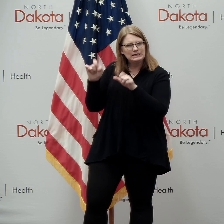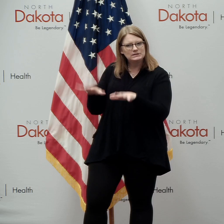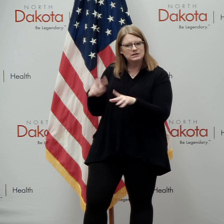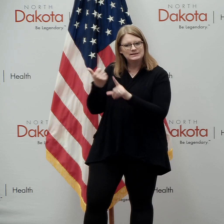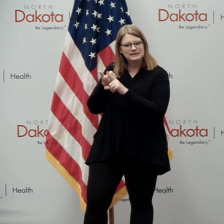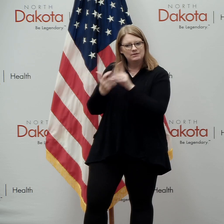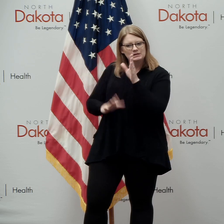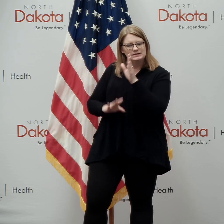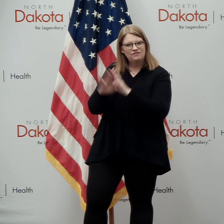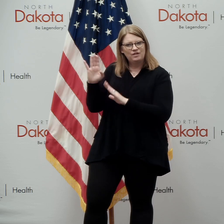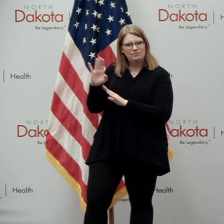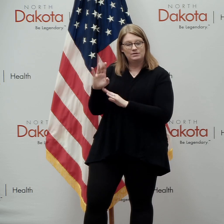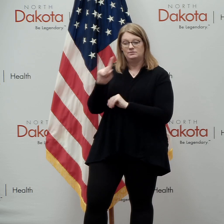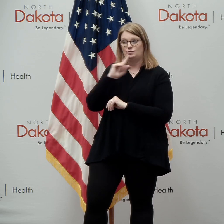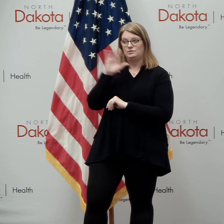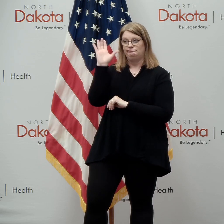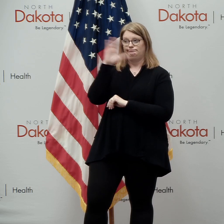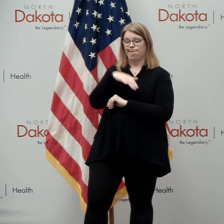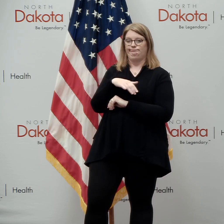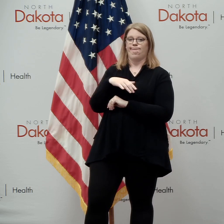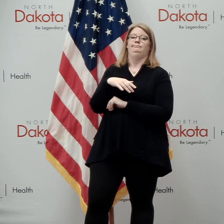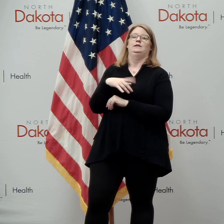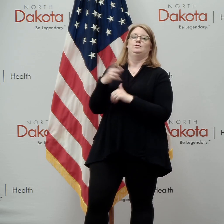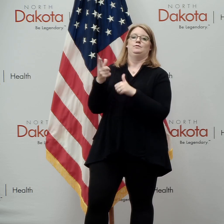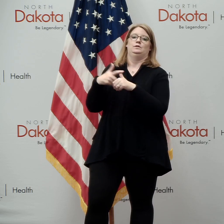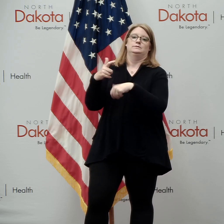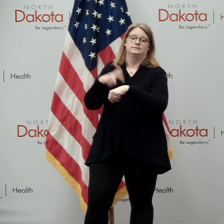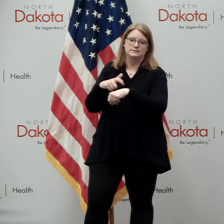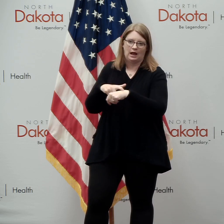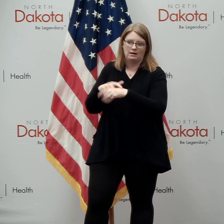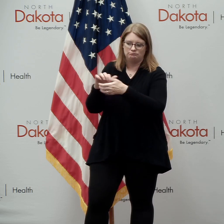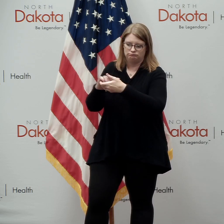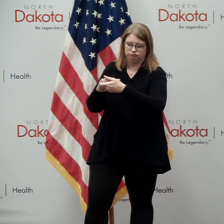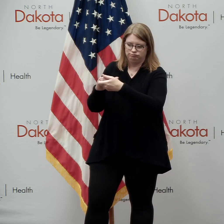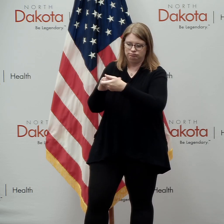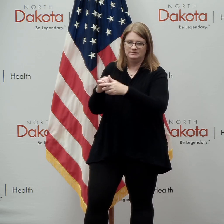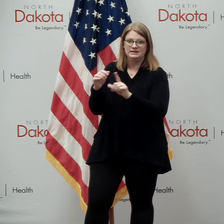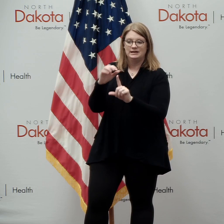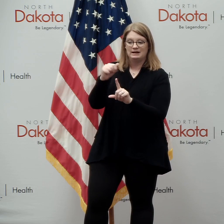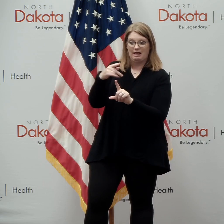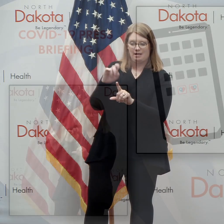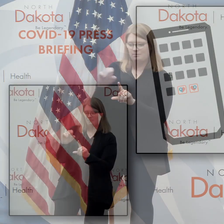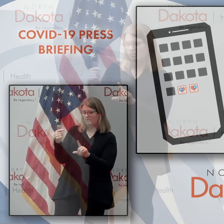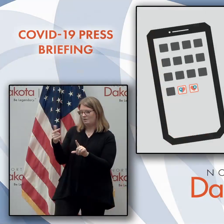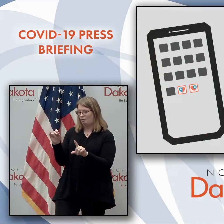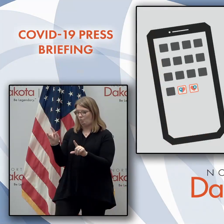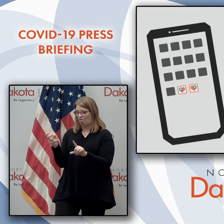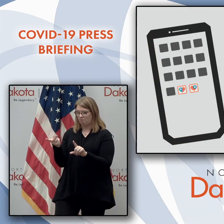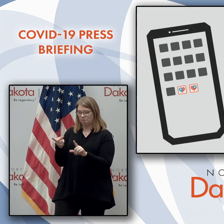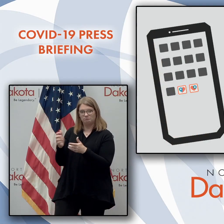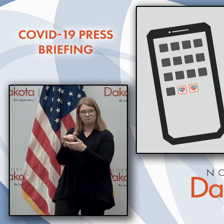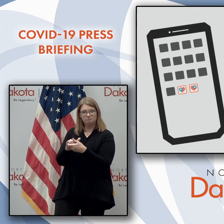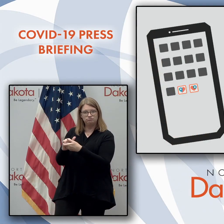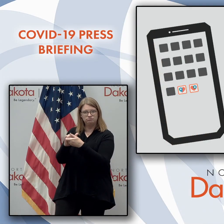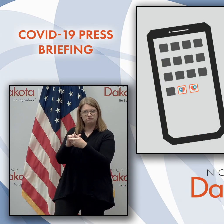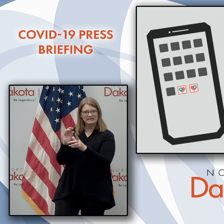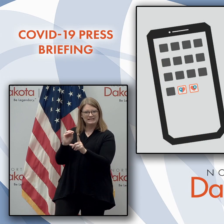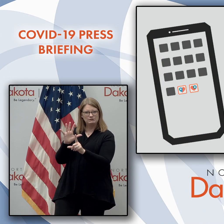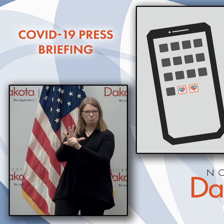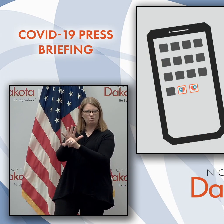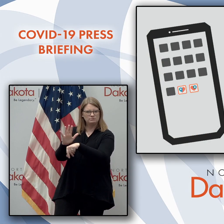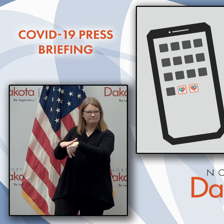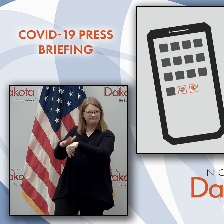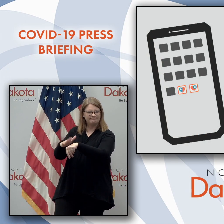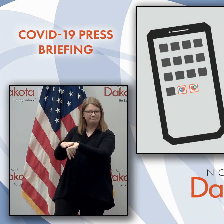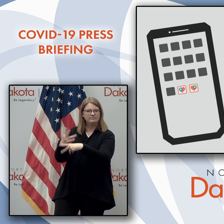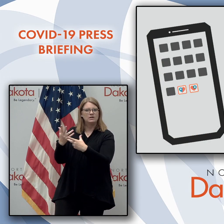developed through a highly unusual, first time ever joint collaboration between Apple and Google to create what they called exposure